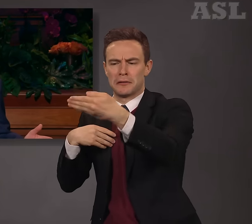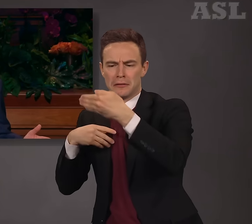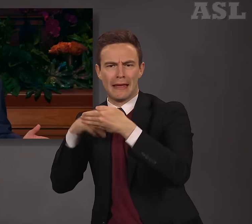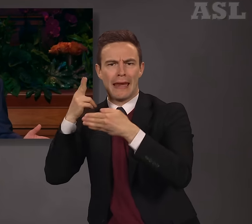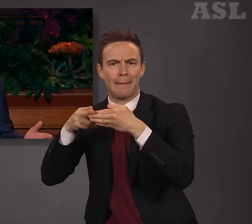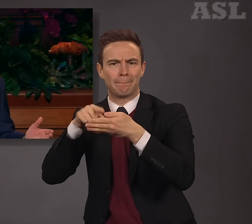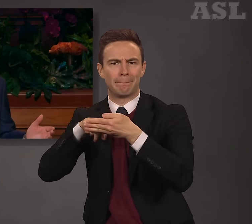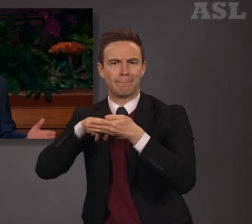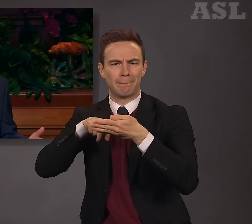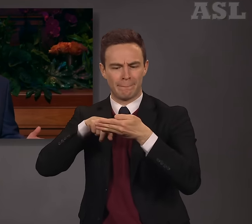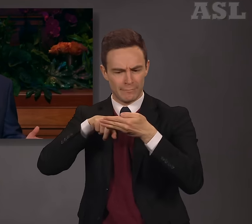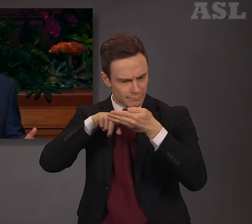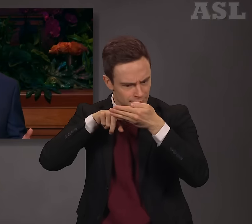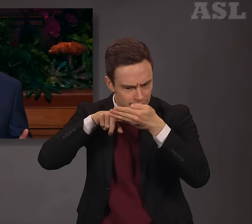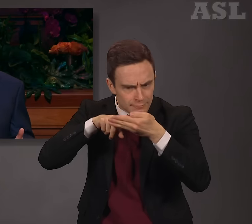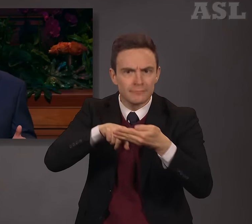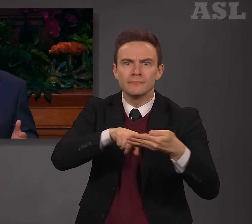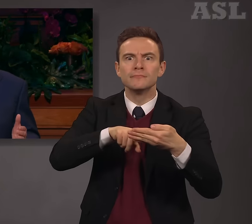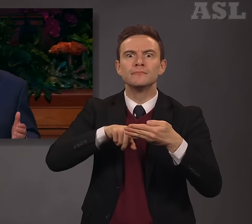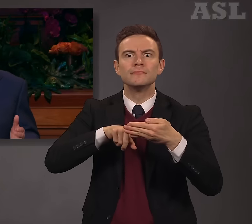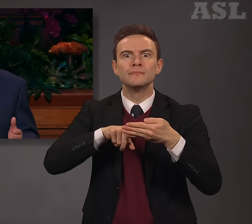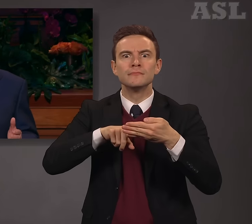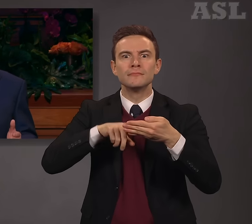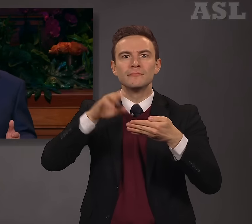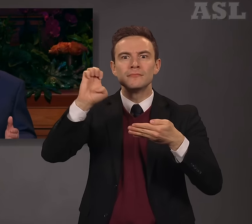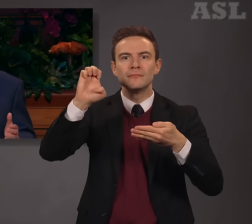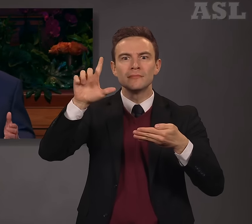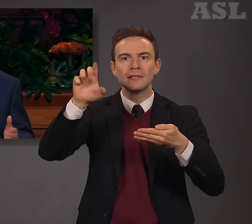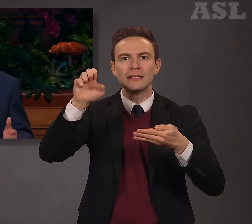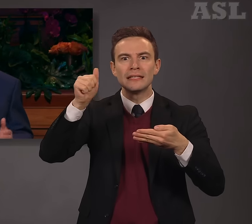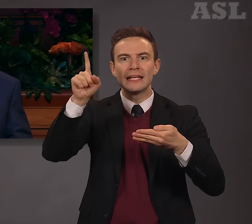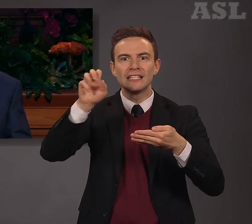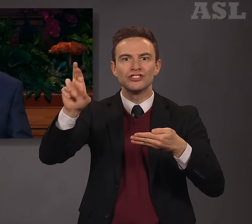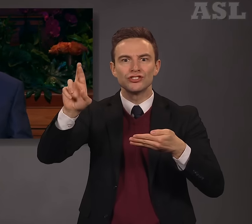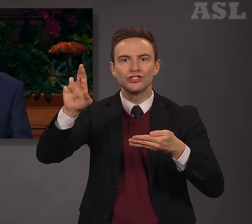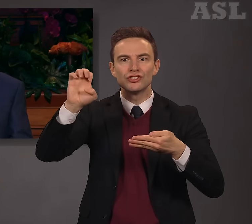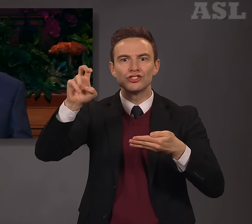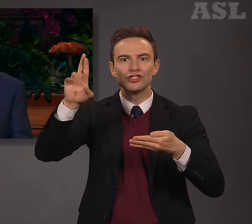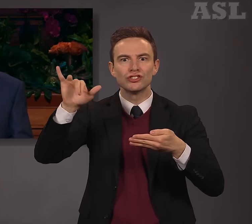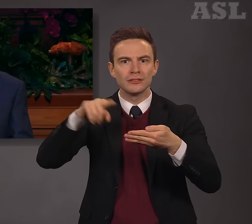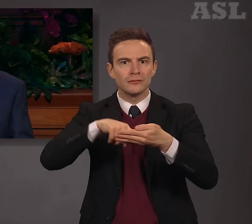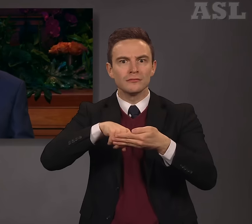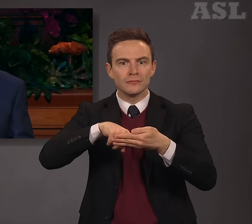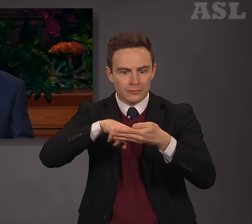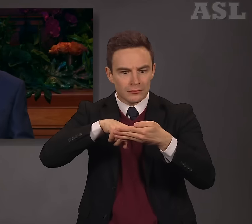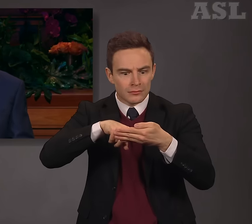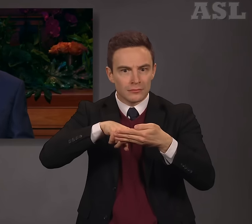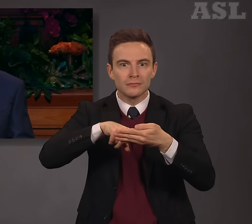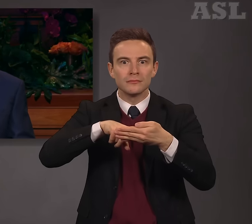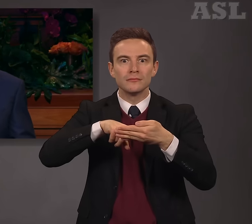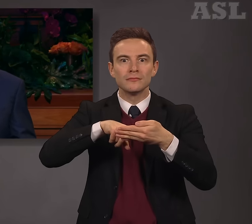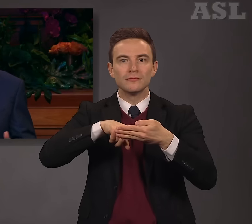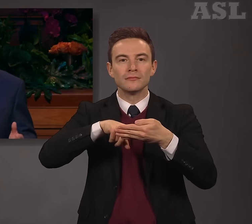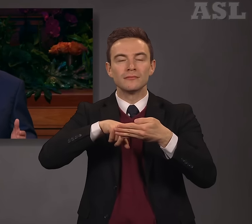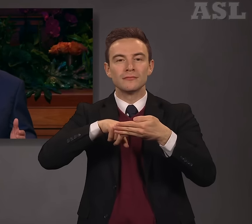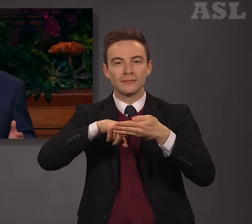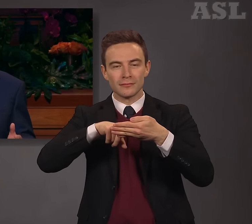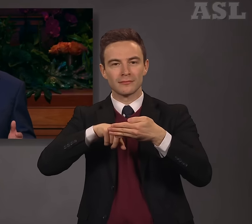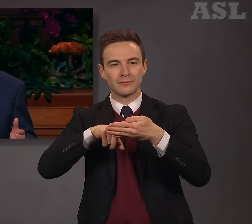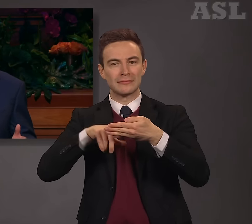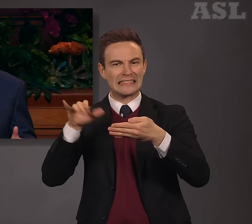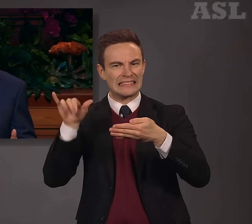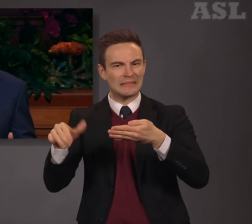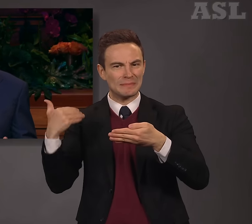represent. Surprisingly, the name was the same individual from the night before,